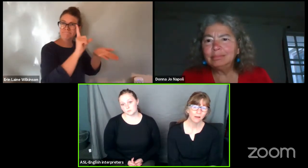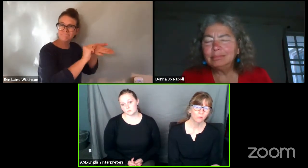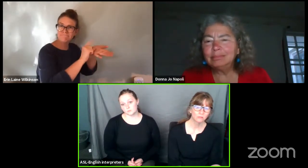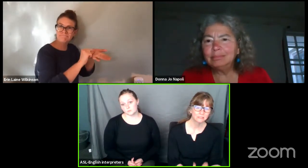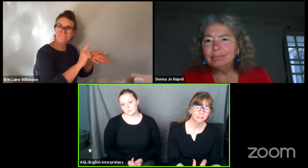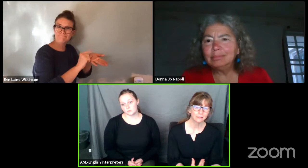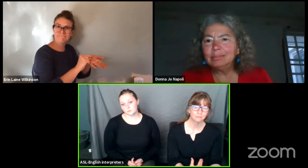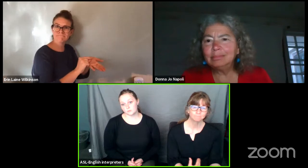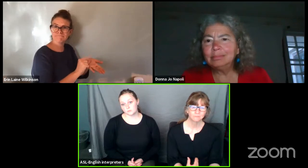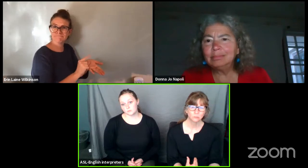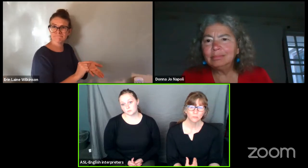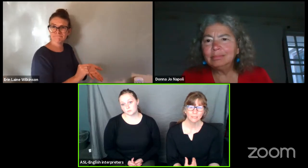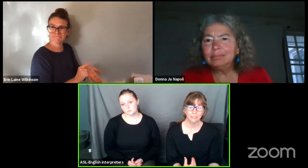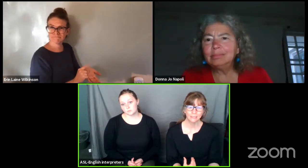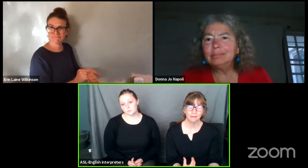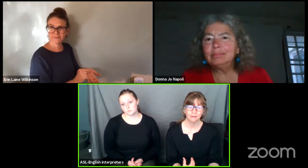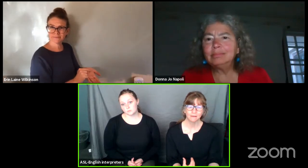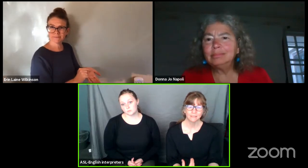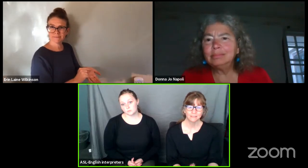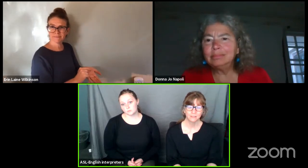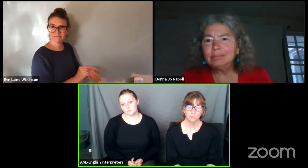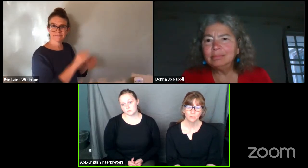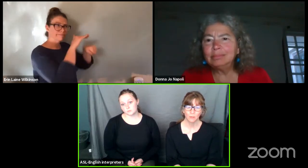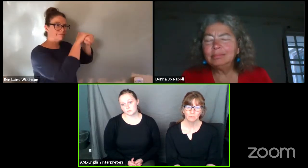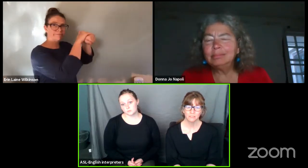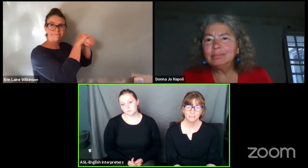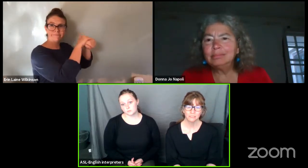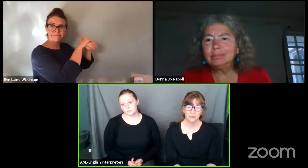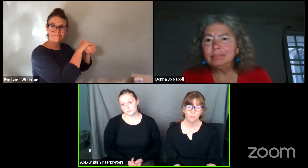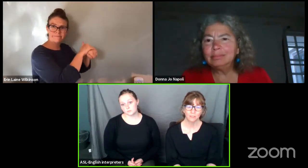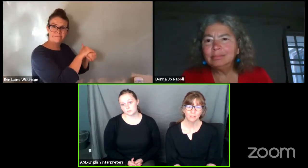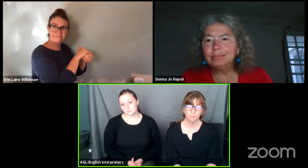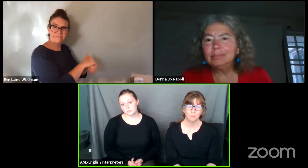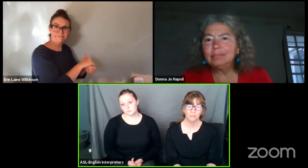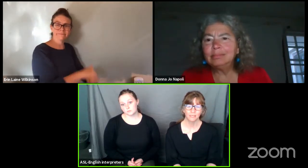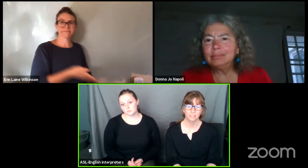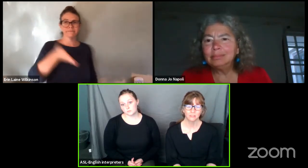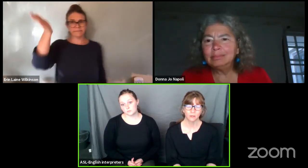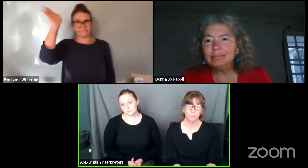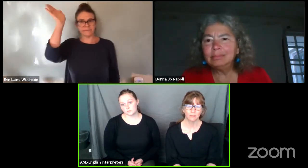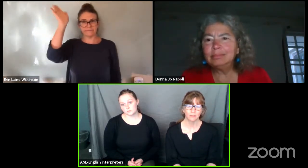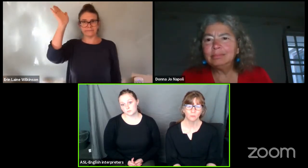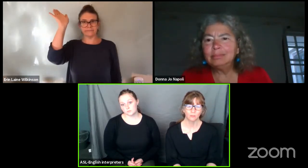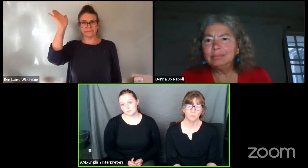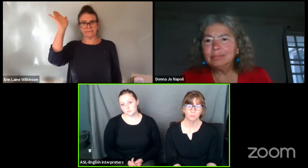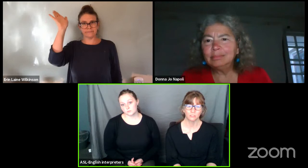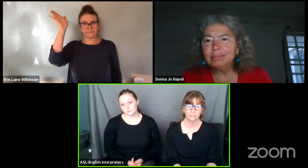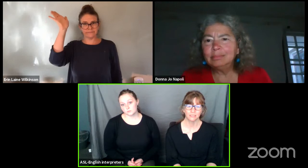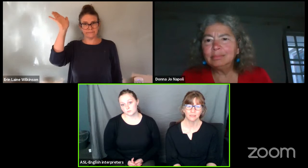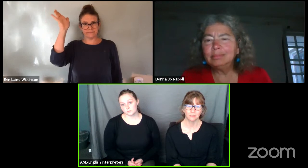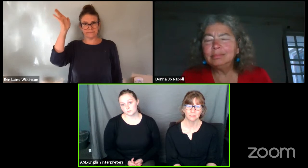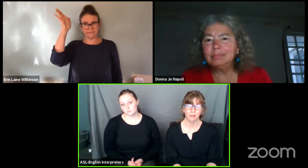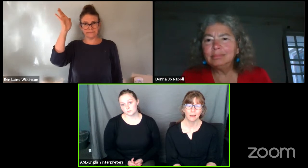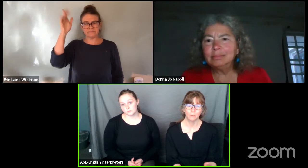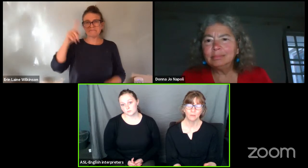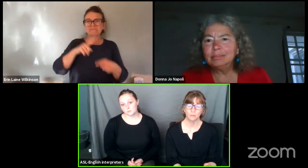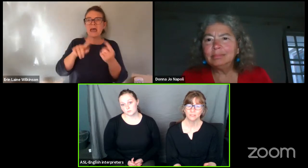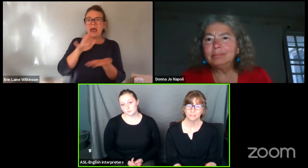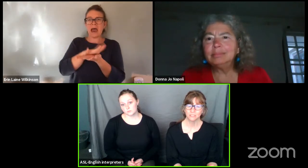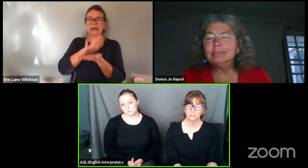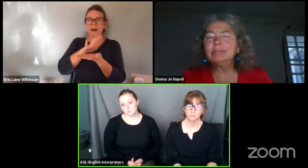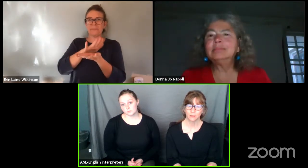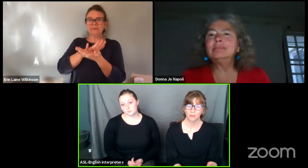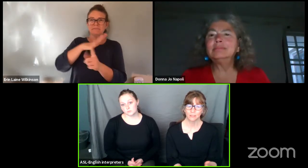about now, it's like, okay, is this going to be published? How many publications are happening and they're being published in English? How